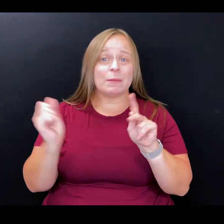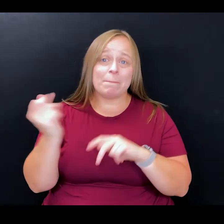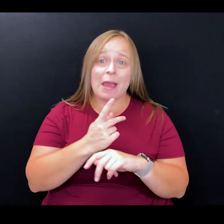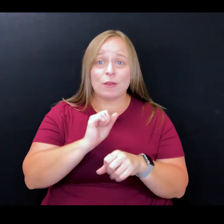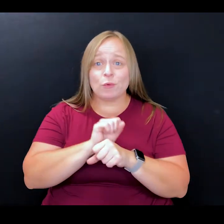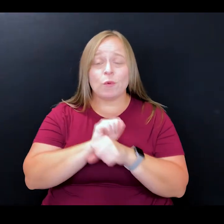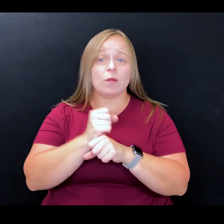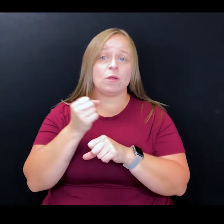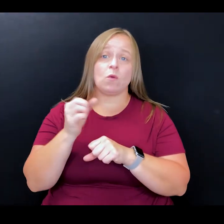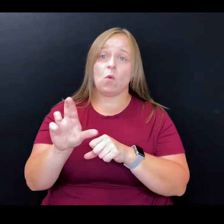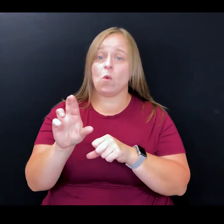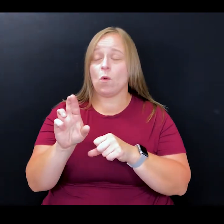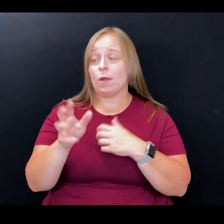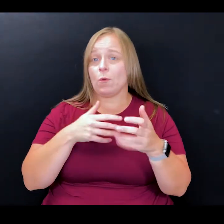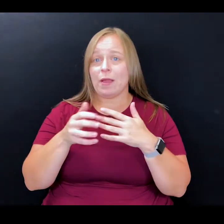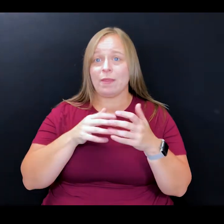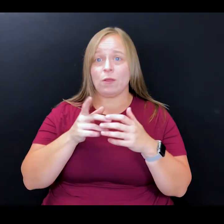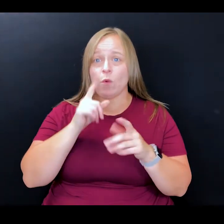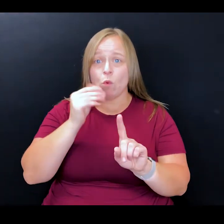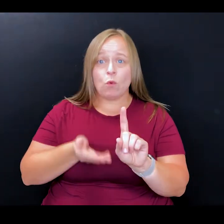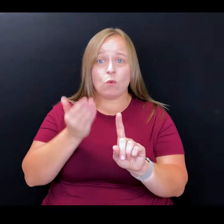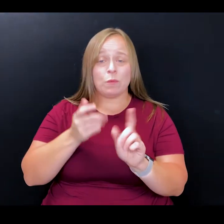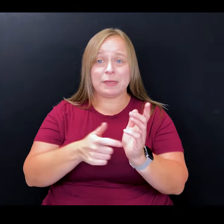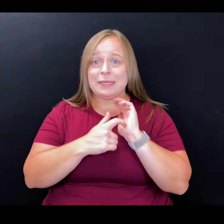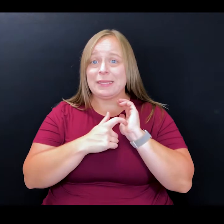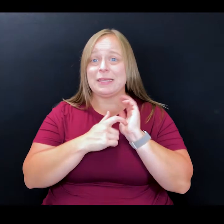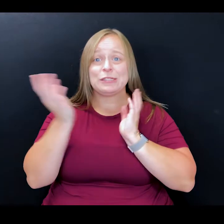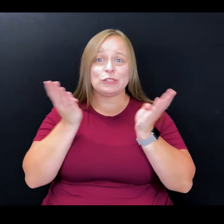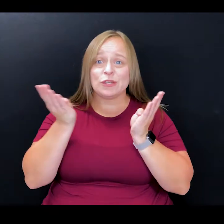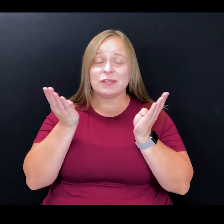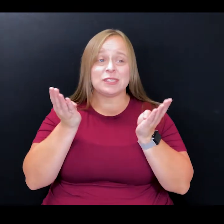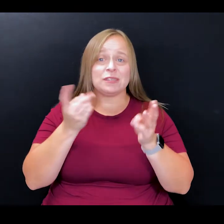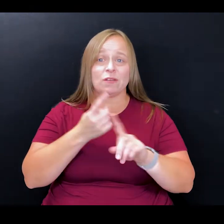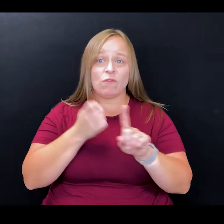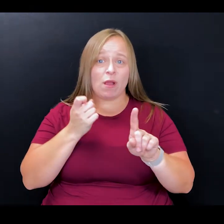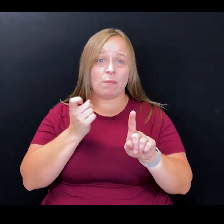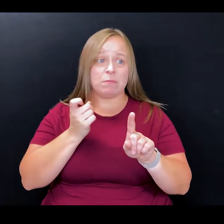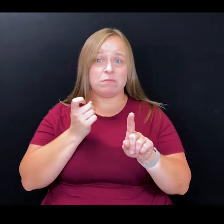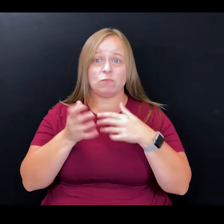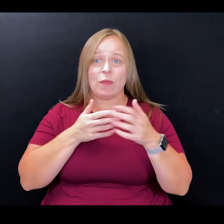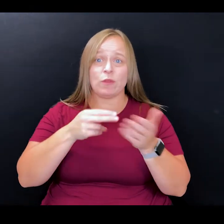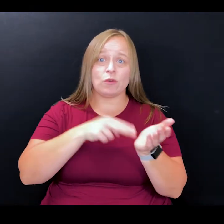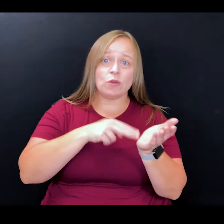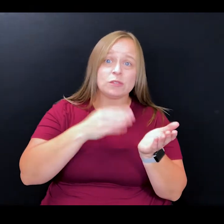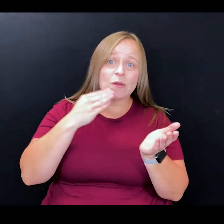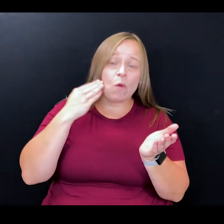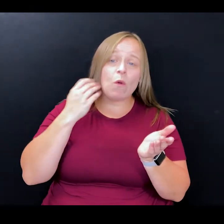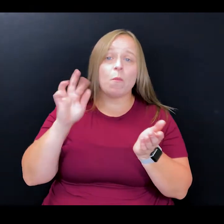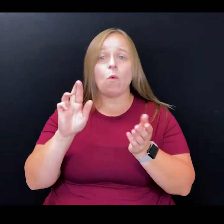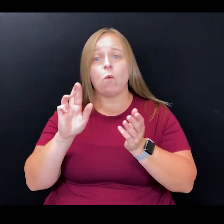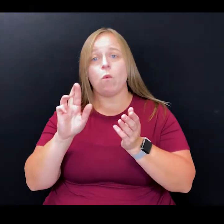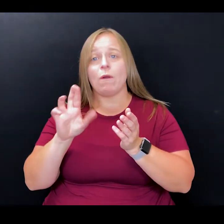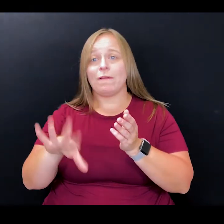coming back to work or whether it's people who are in need of services from whether it's a nursing home